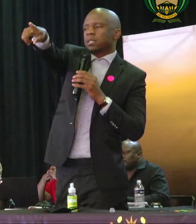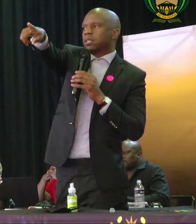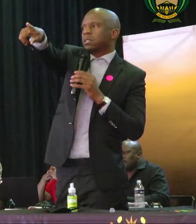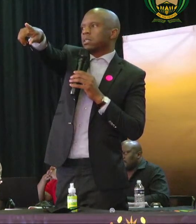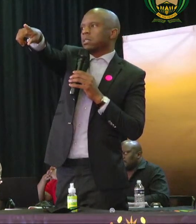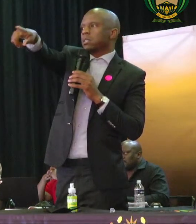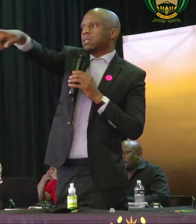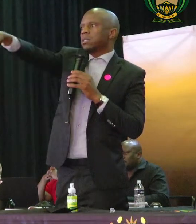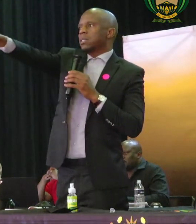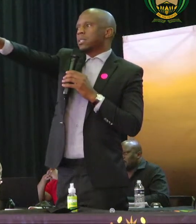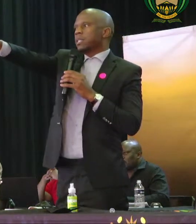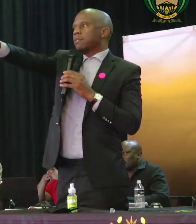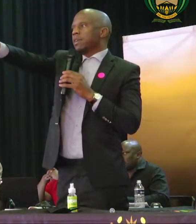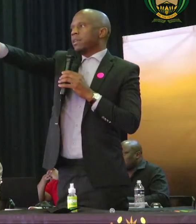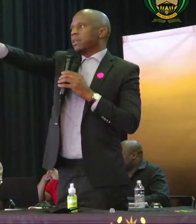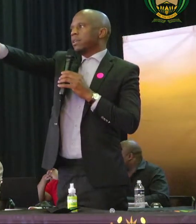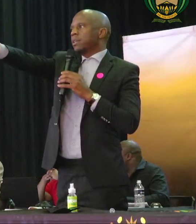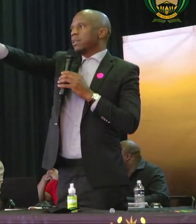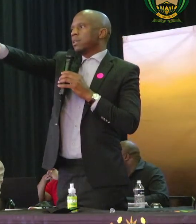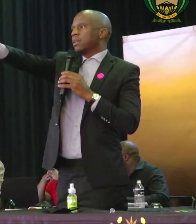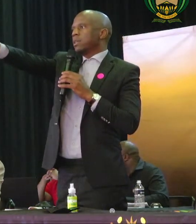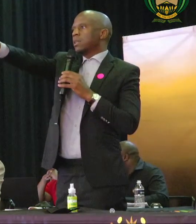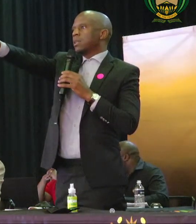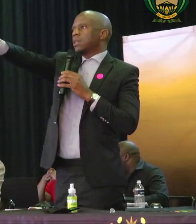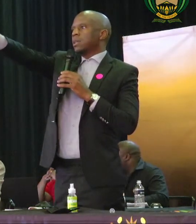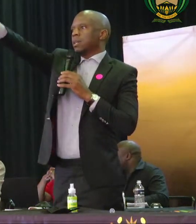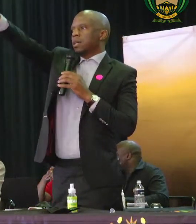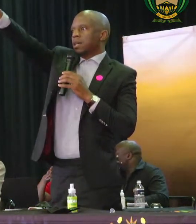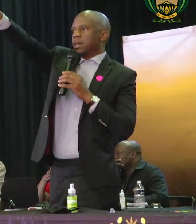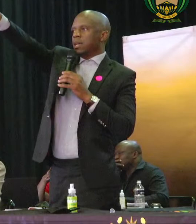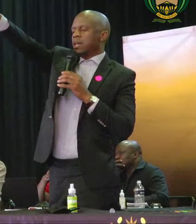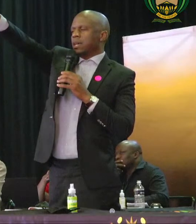6, 7,